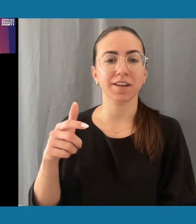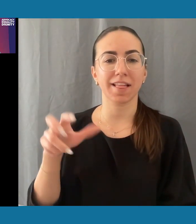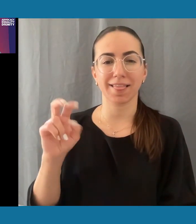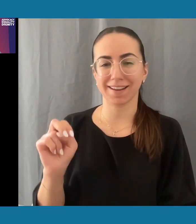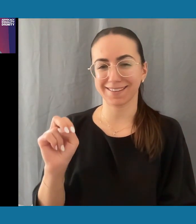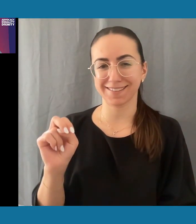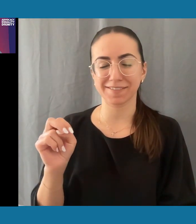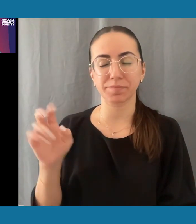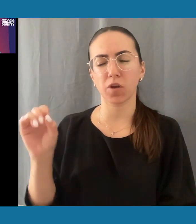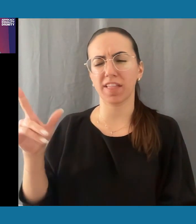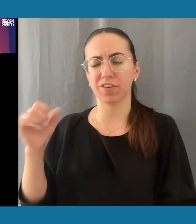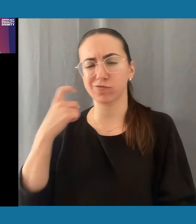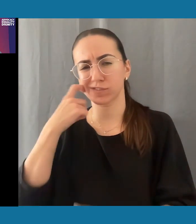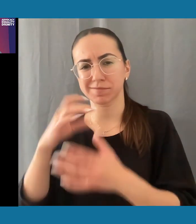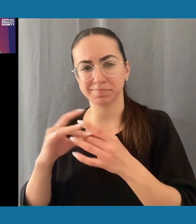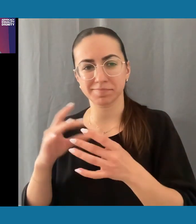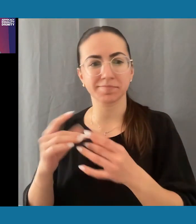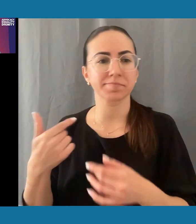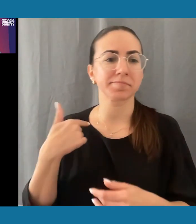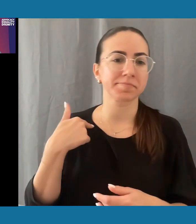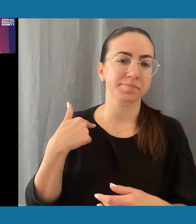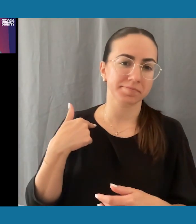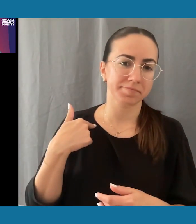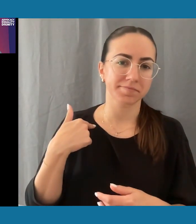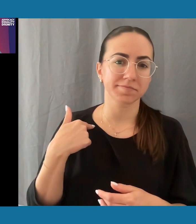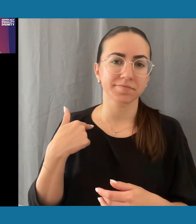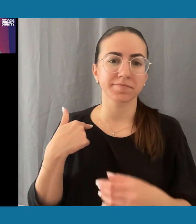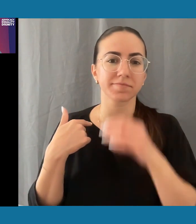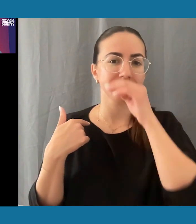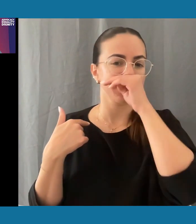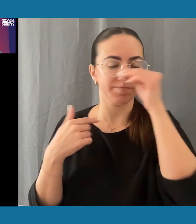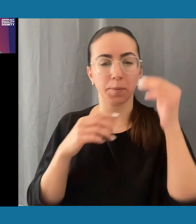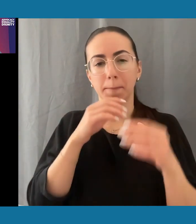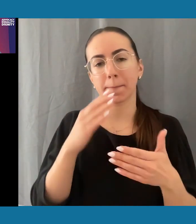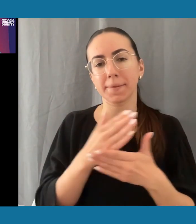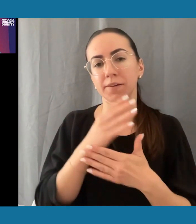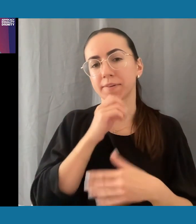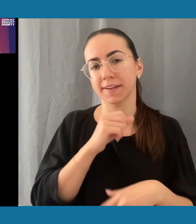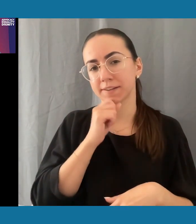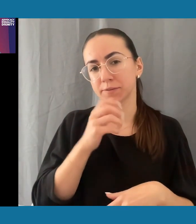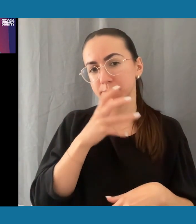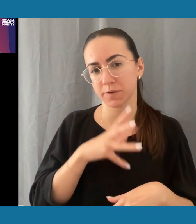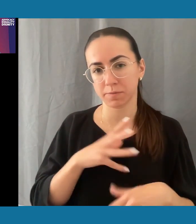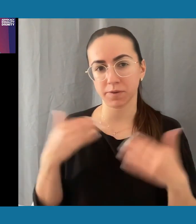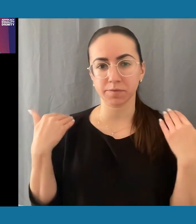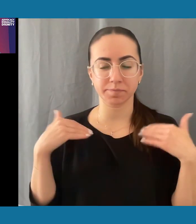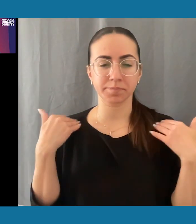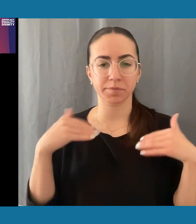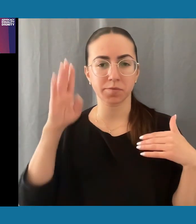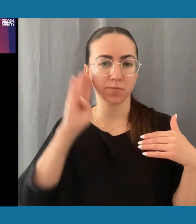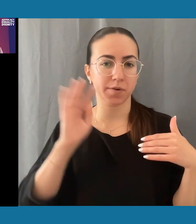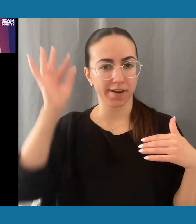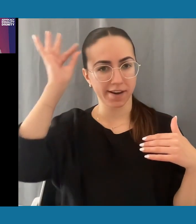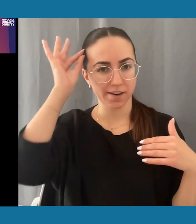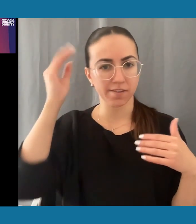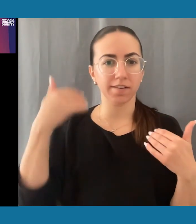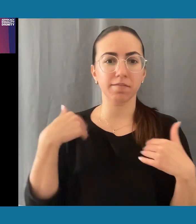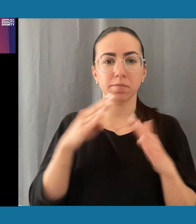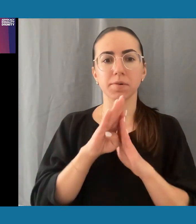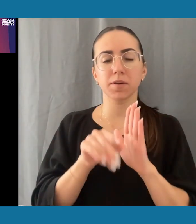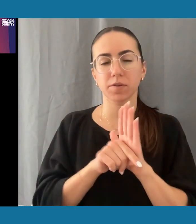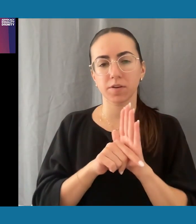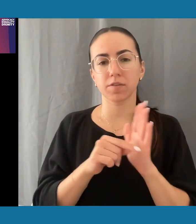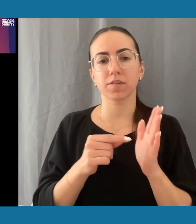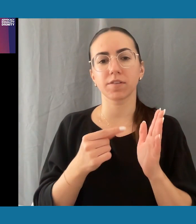said earlier, I am a middle-aged white woman with shoulder-length brown hair. I have a background behind